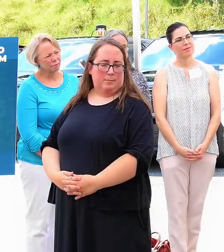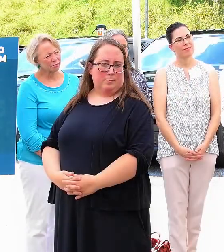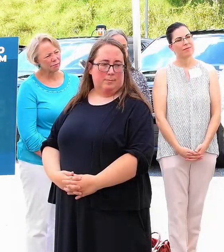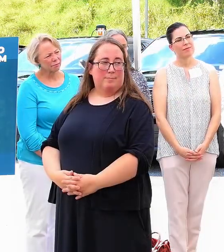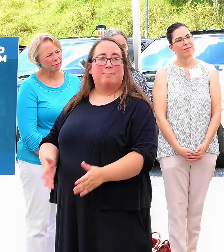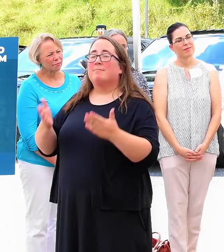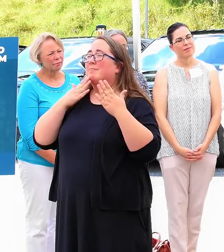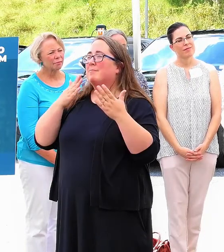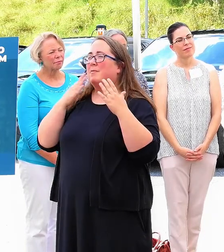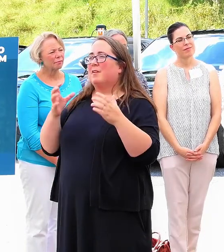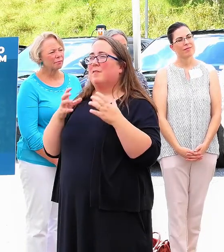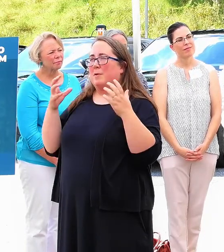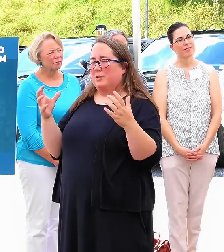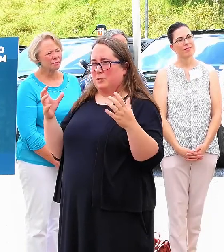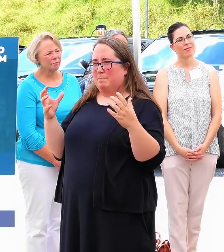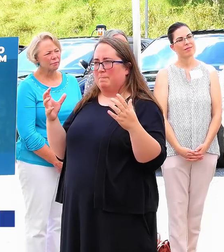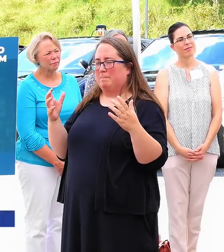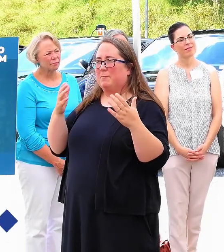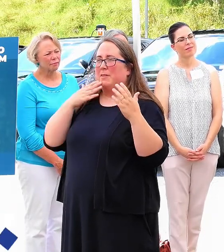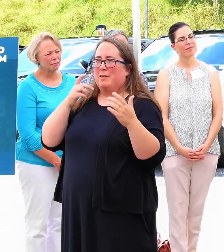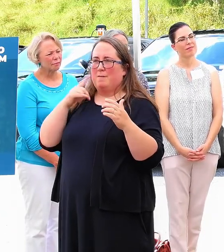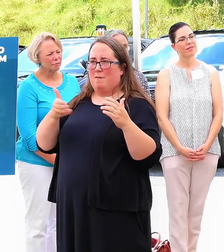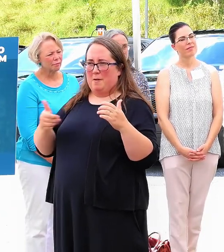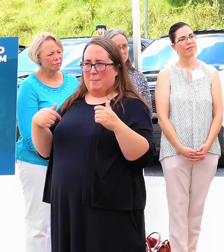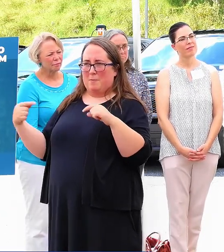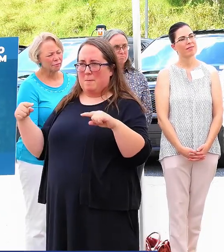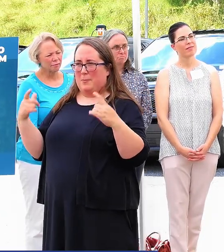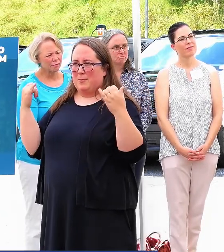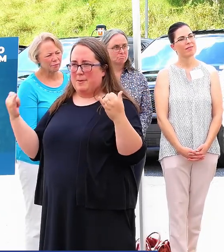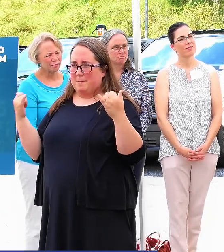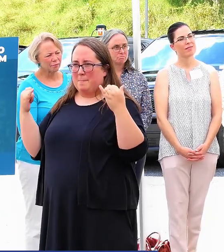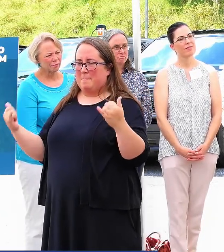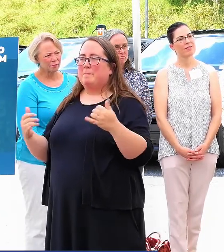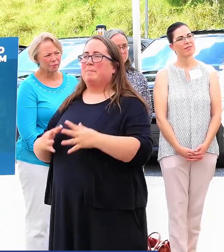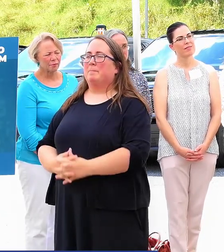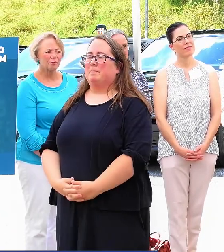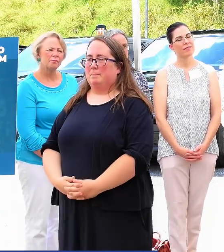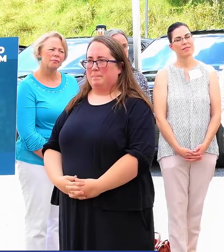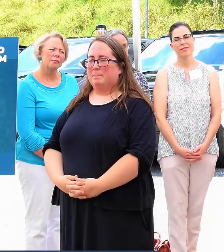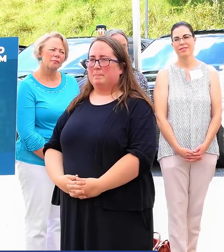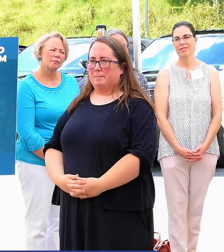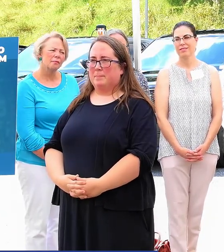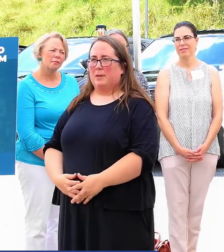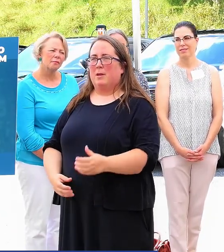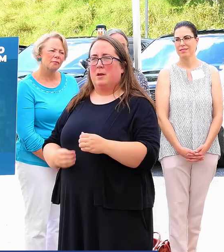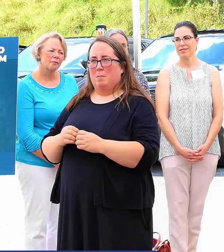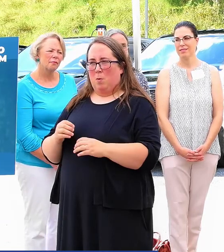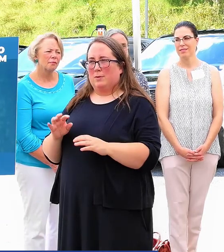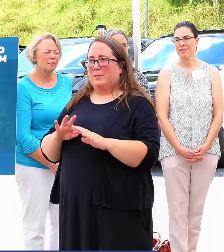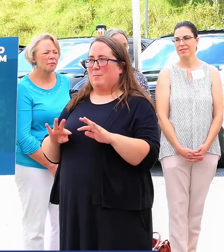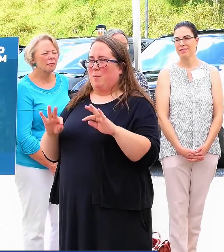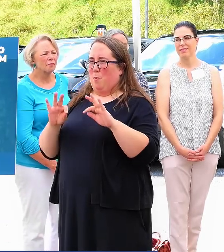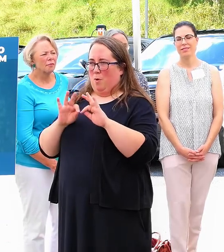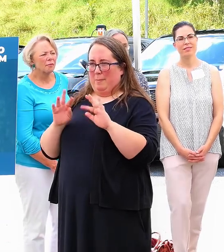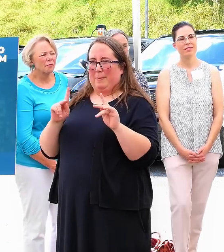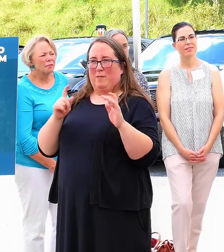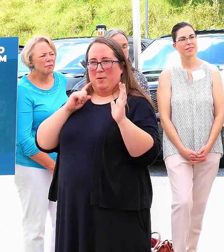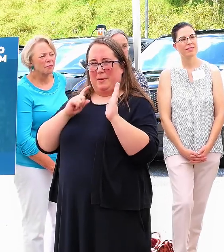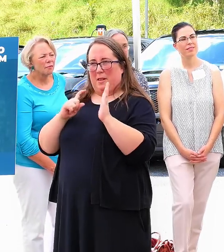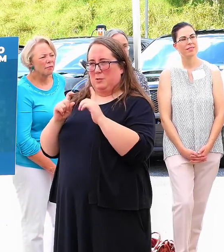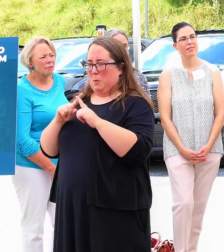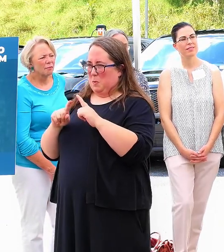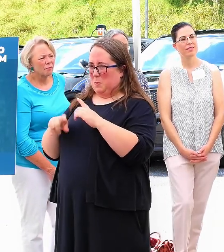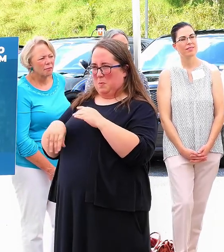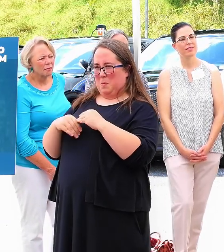Thank you very much. Thank you very much for having me. Most of the important dignitaries here have been acknowledged, but I did want